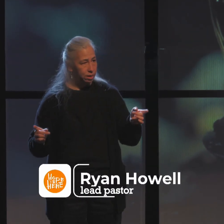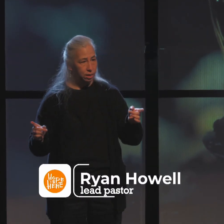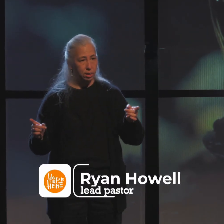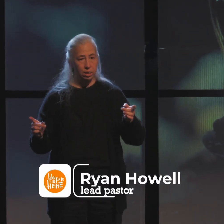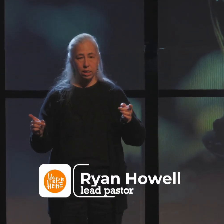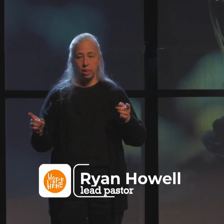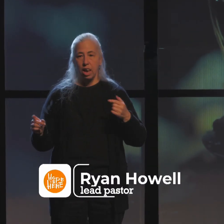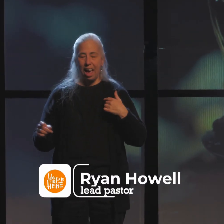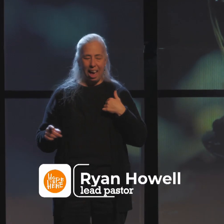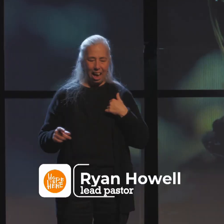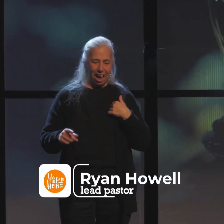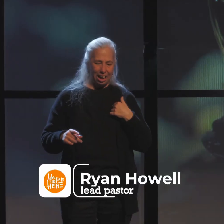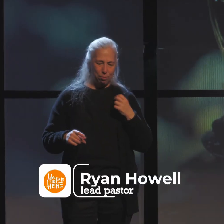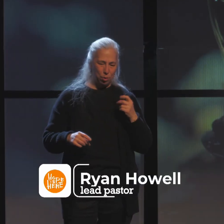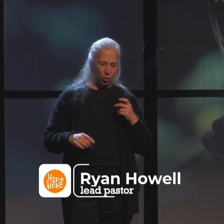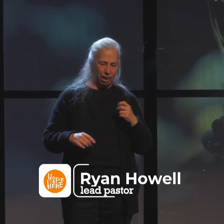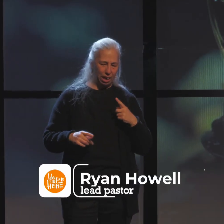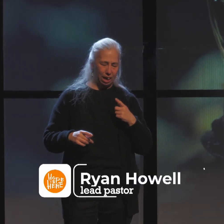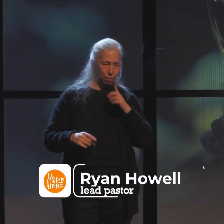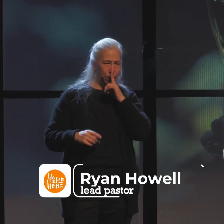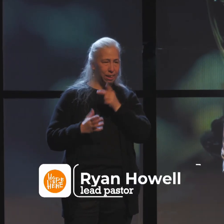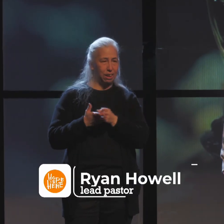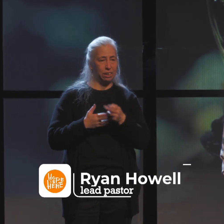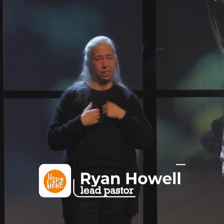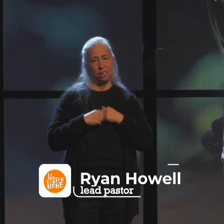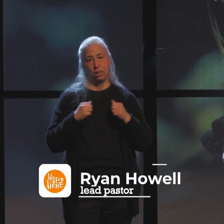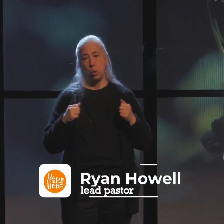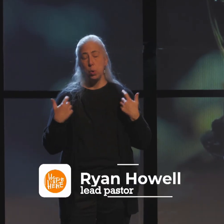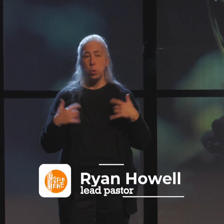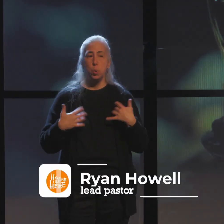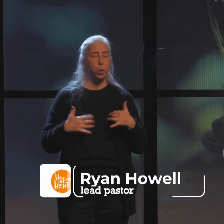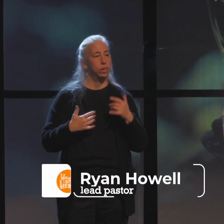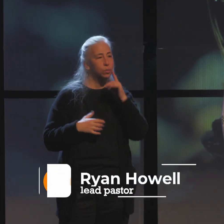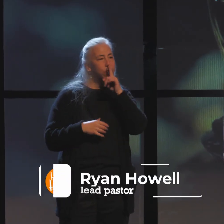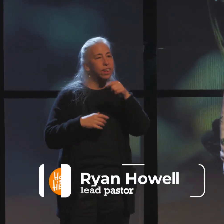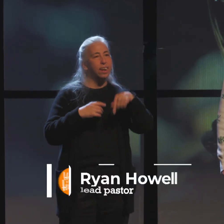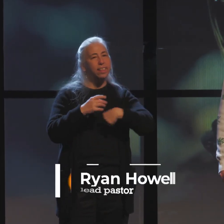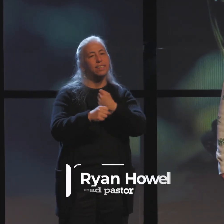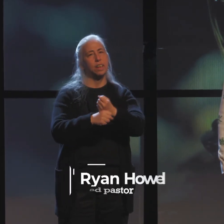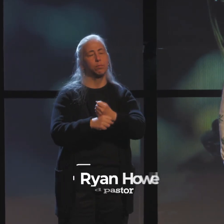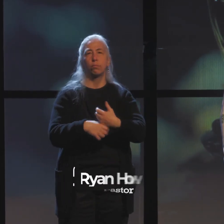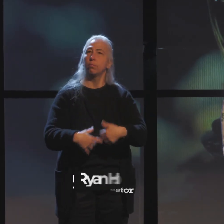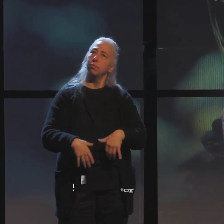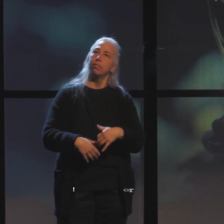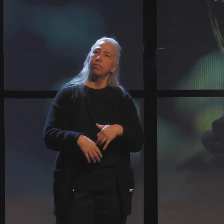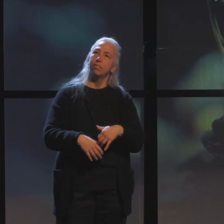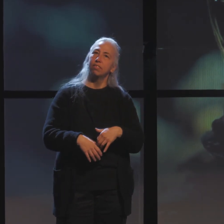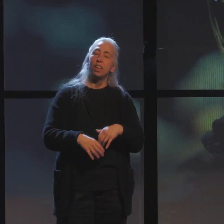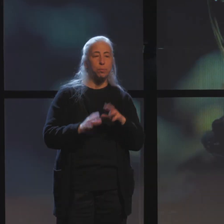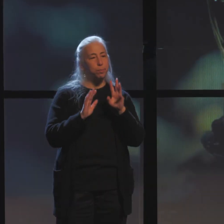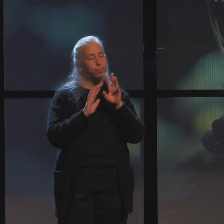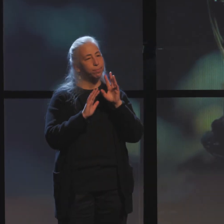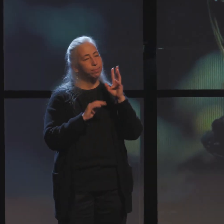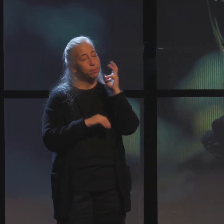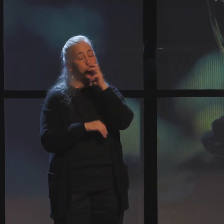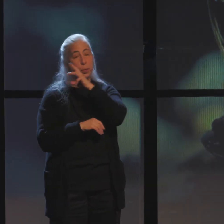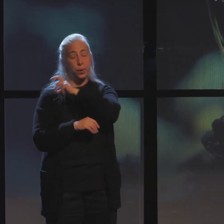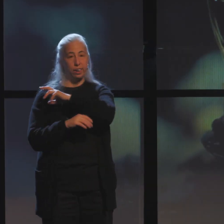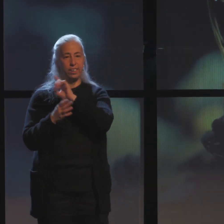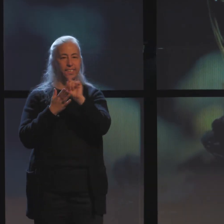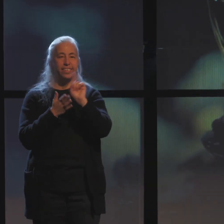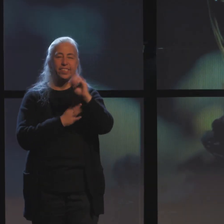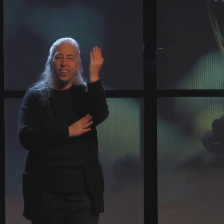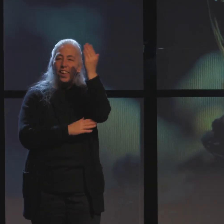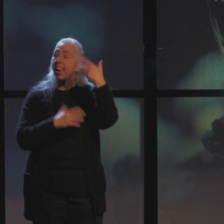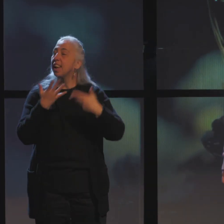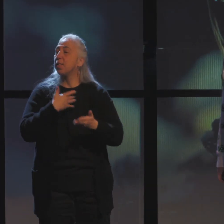I don't know if I am or not, to just be real honest with you, It's been a weird session. At any rate, hey, my